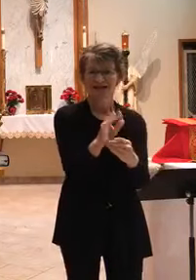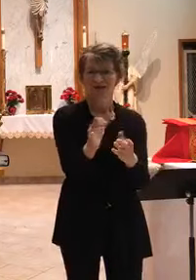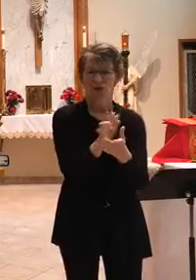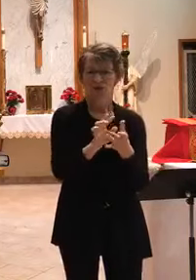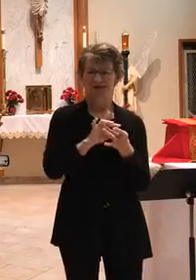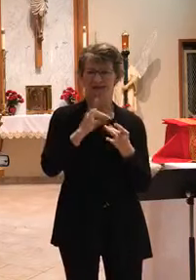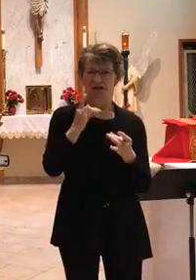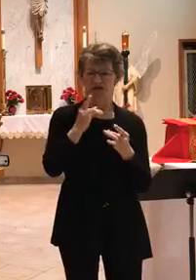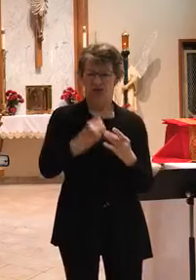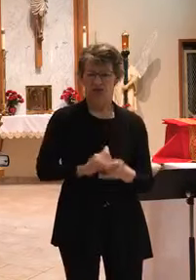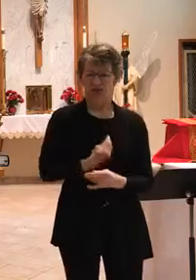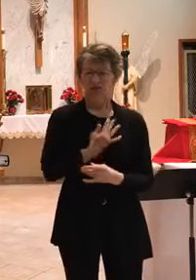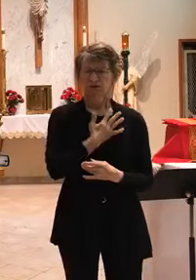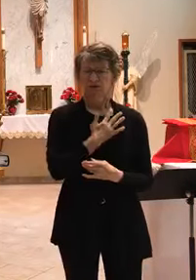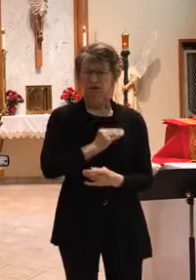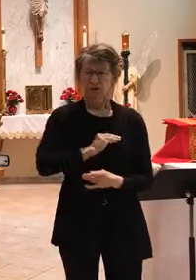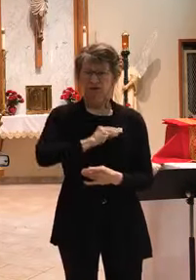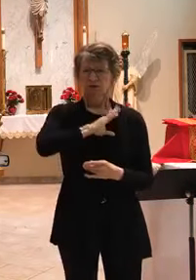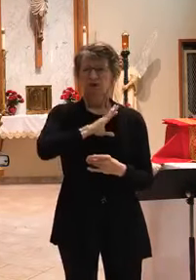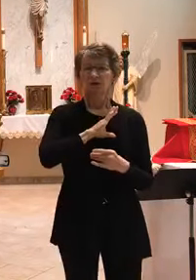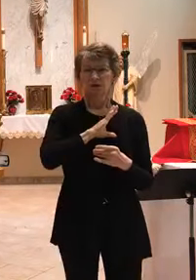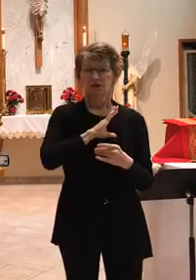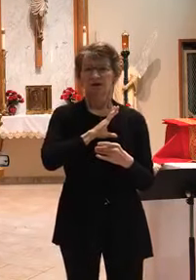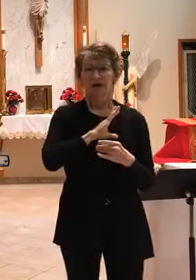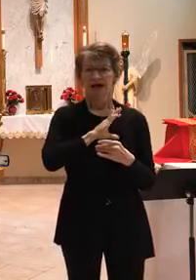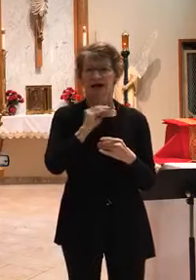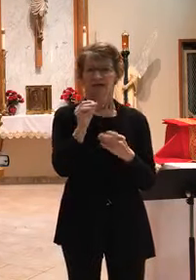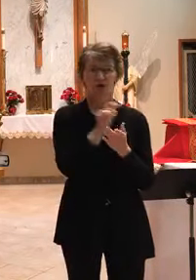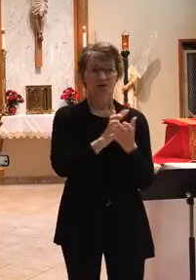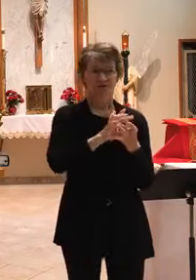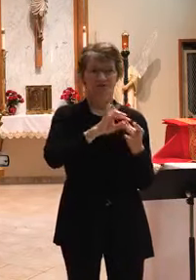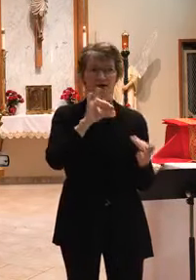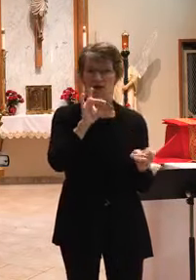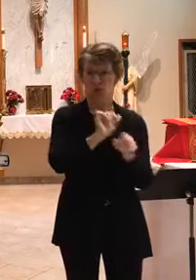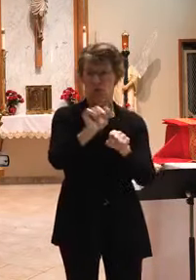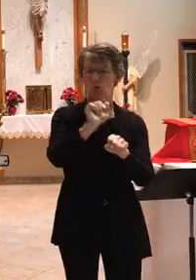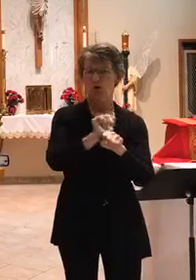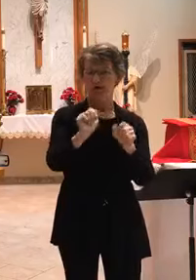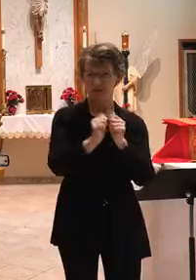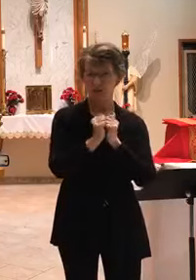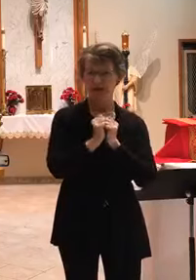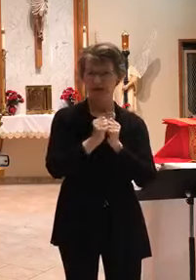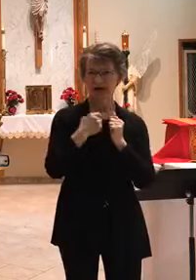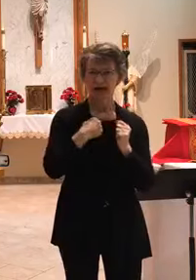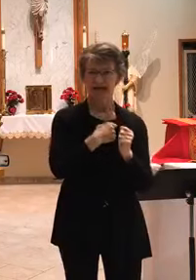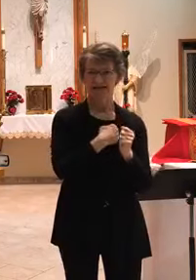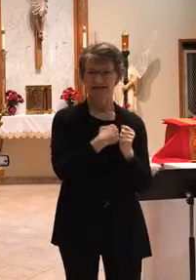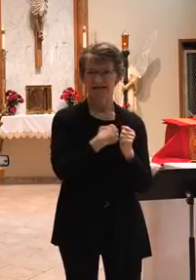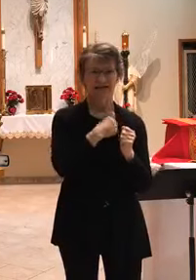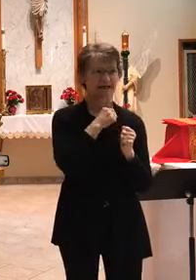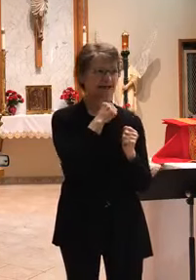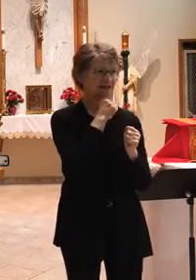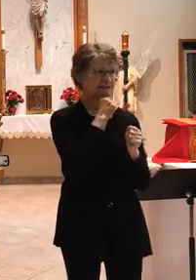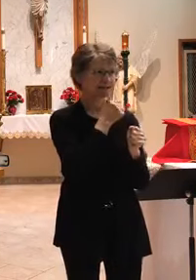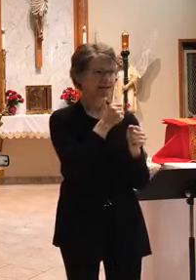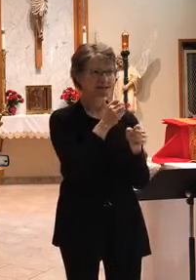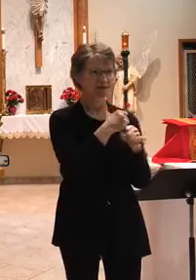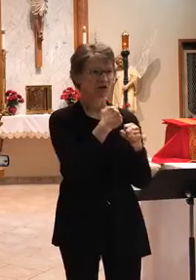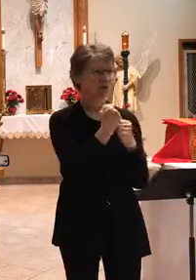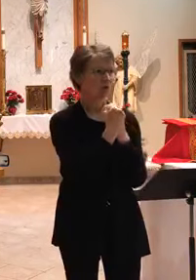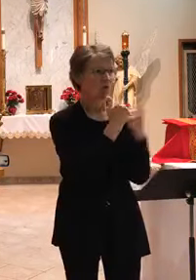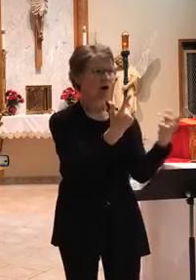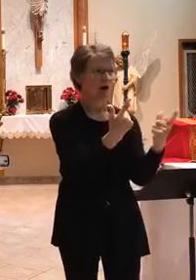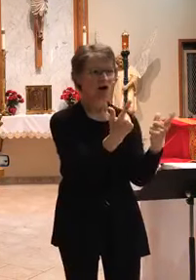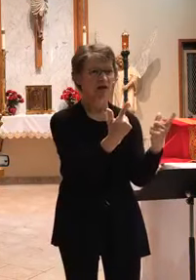Spirit, what's filling our hearts and our souls. But the Holy Spirit works with us. He doesn't make us all spring up